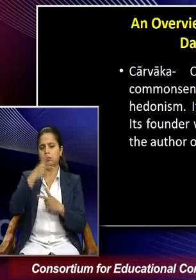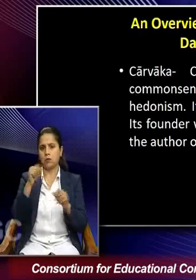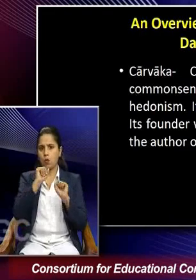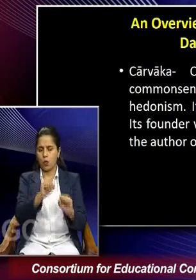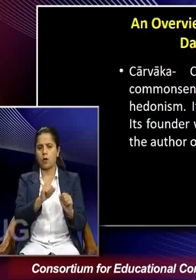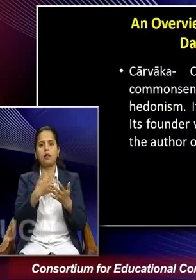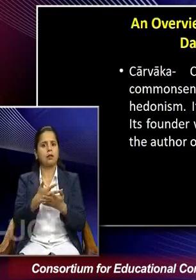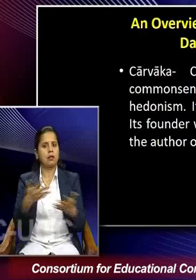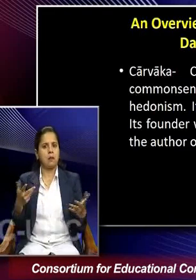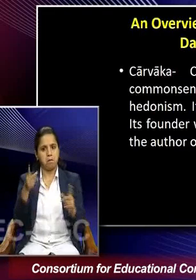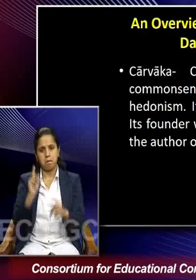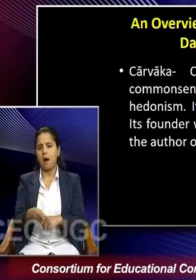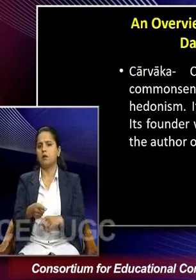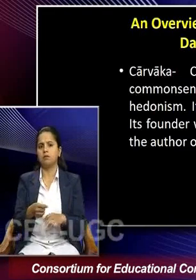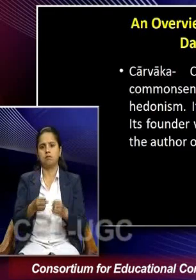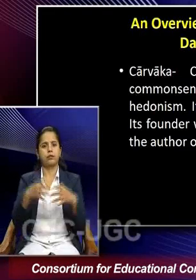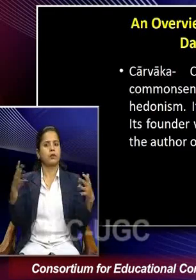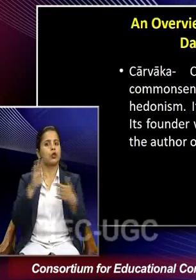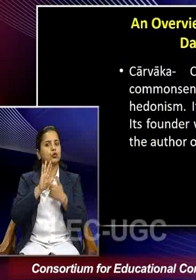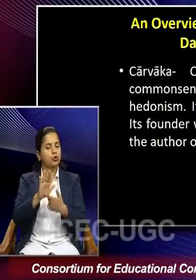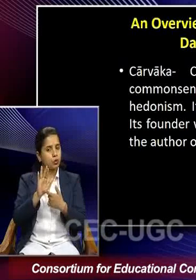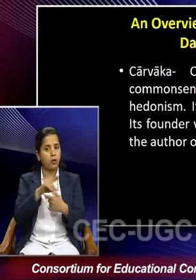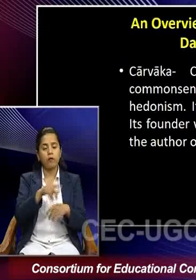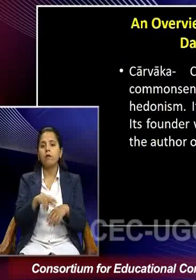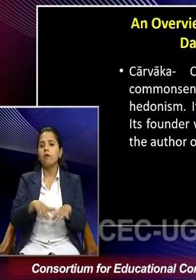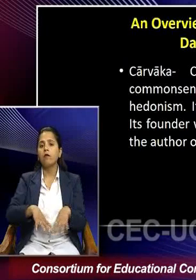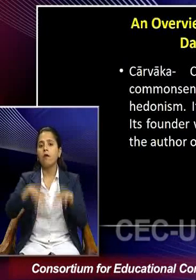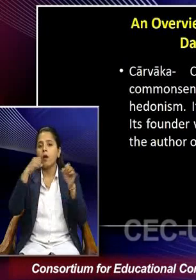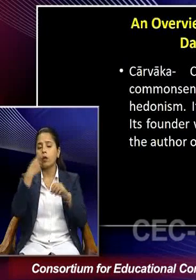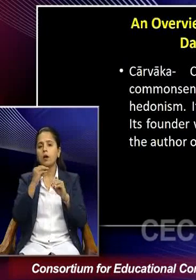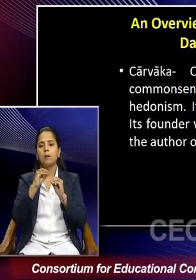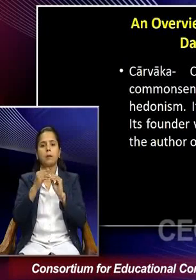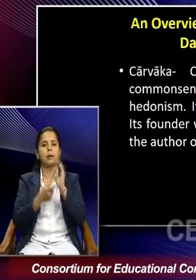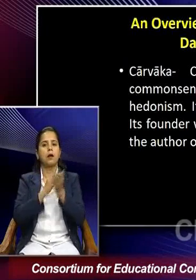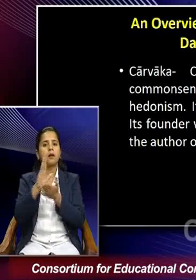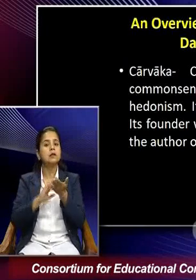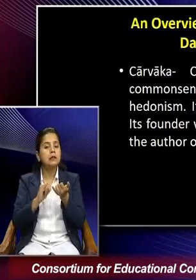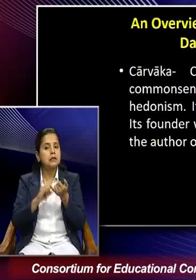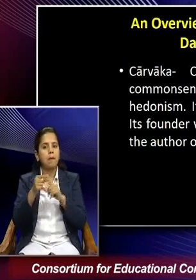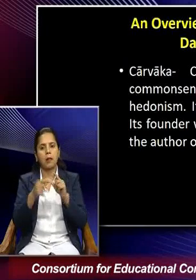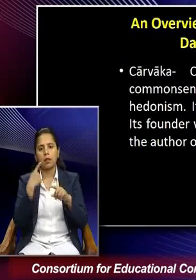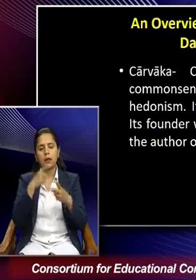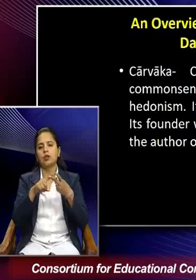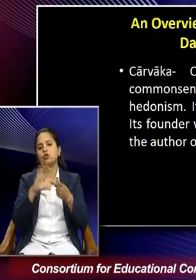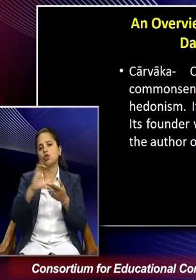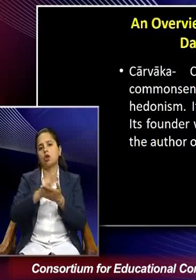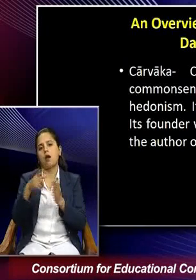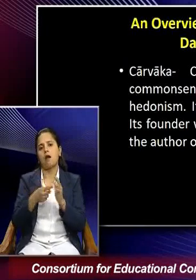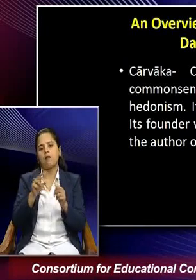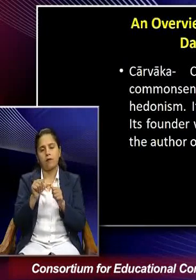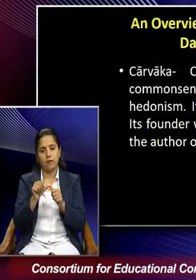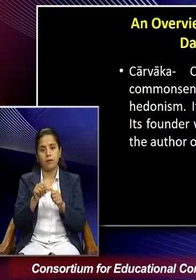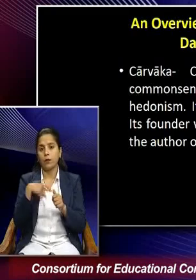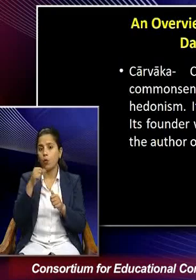materialist in nature. Its founder was Brihaspati or Charvak, who was